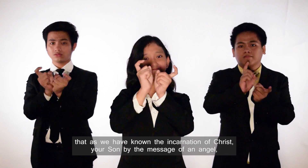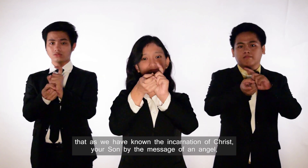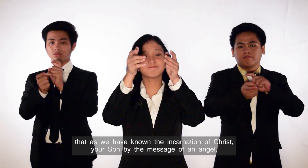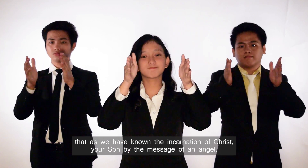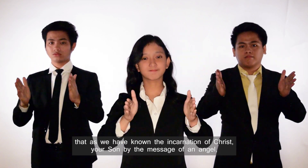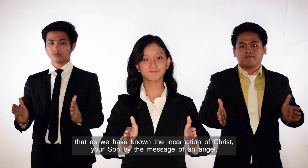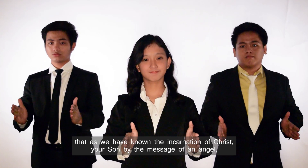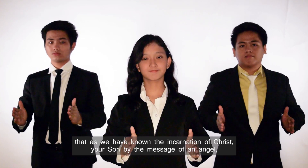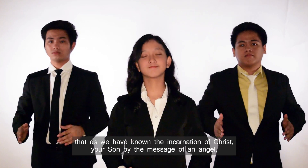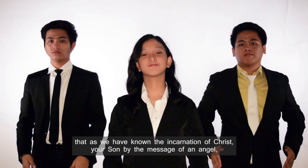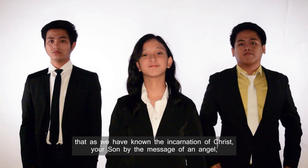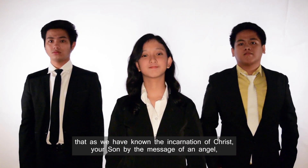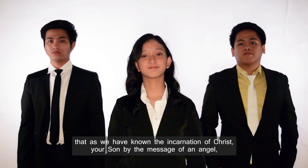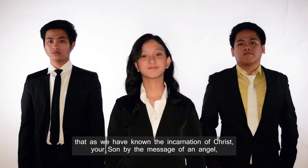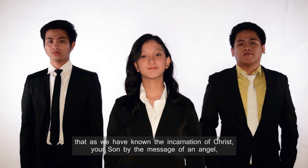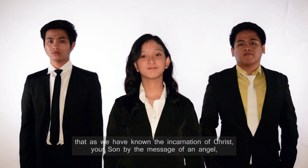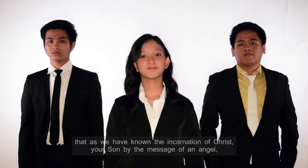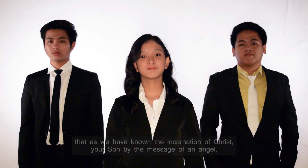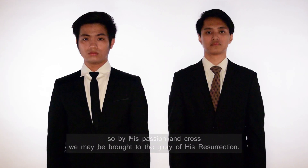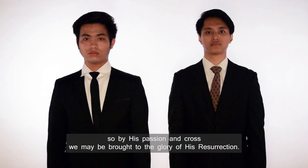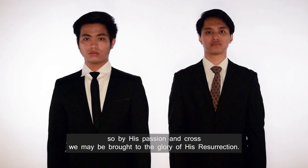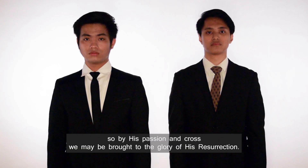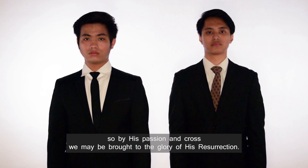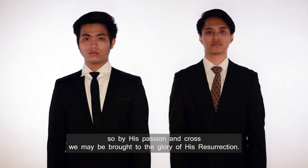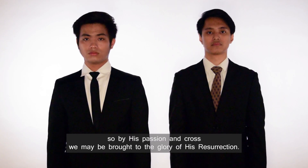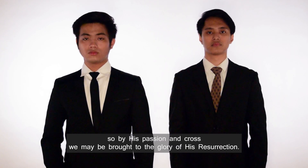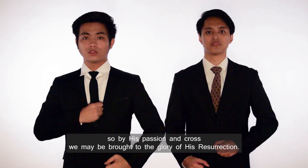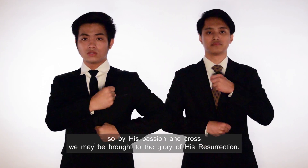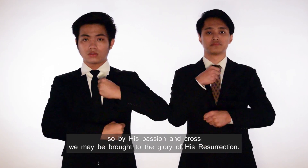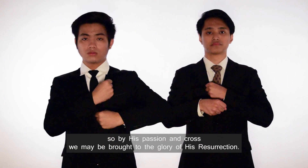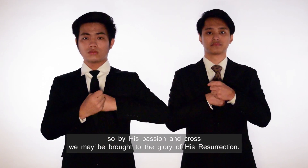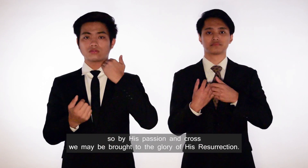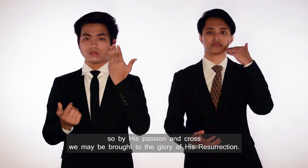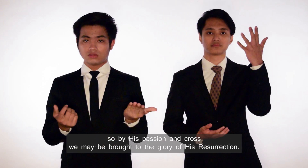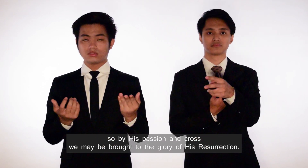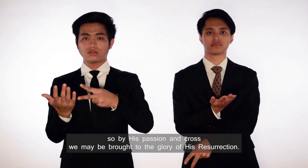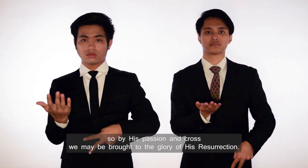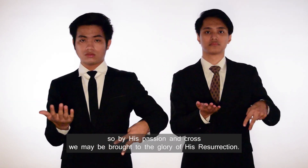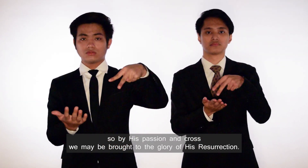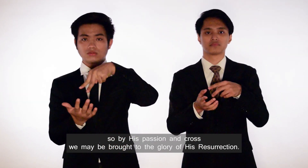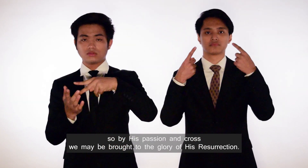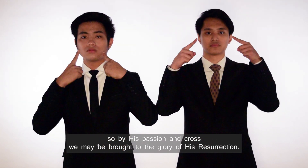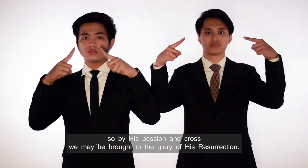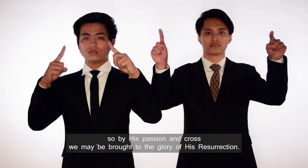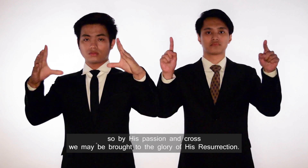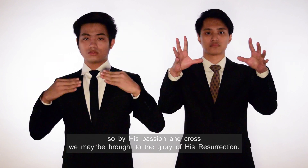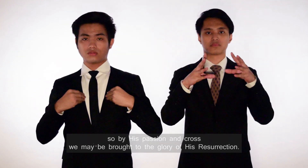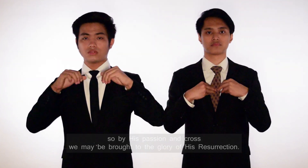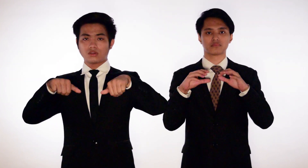made known by the message of an angel, made by his passion and cross, be brought to the glory of his